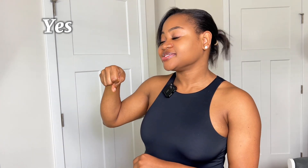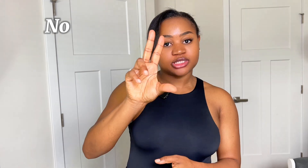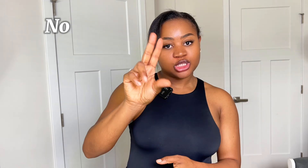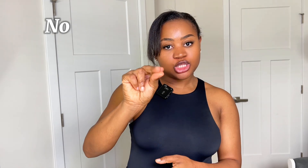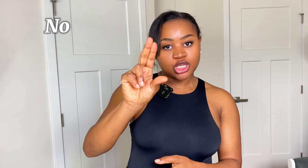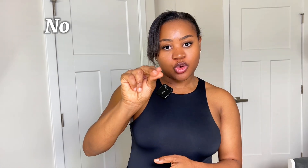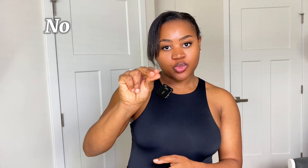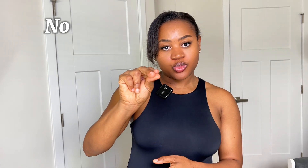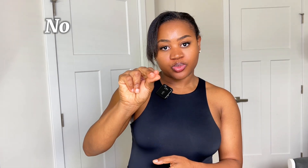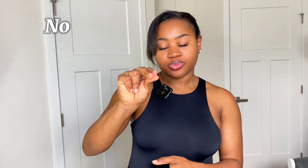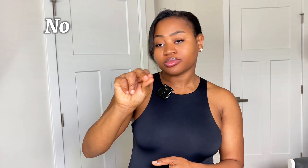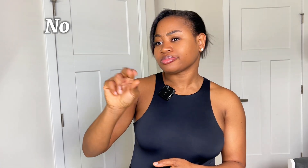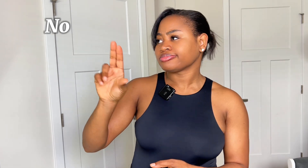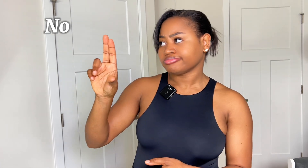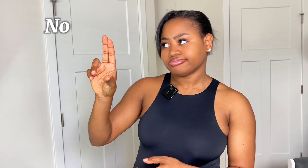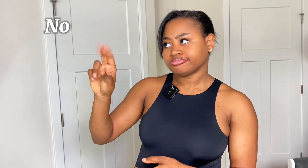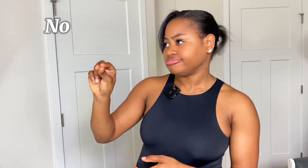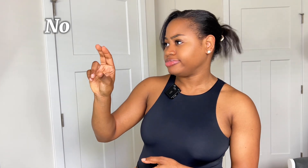Yes. No. No.